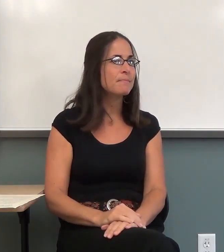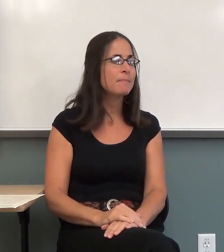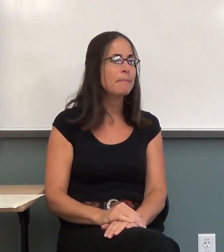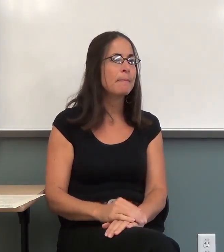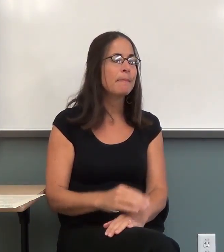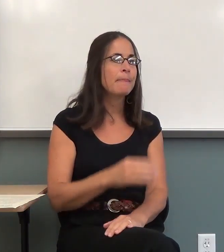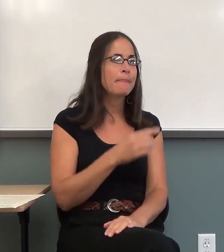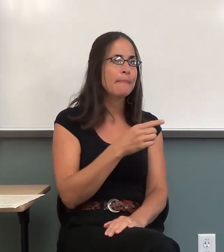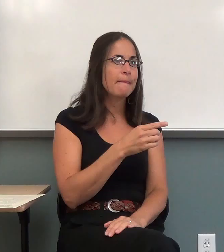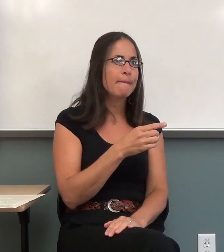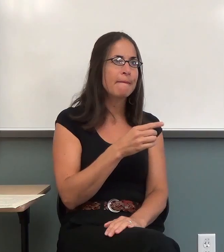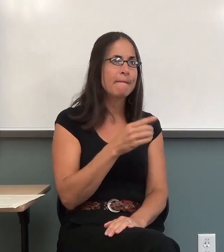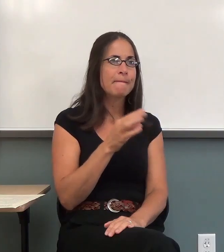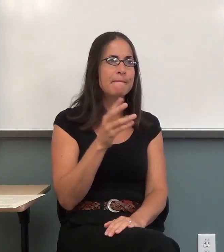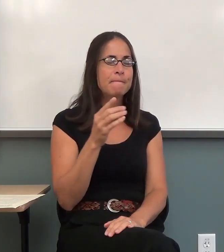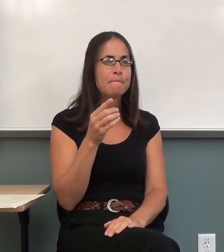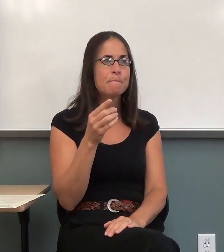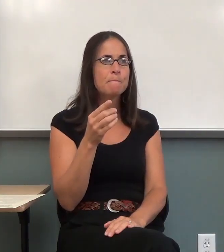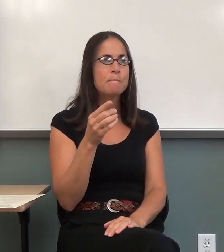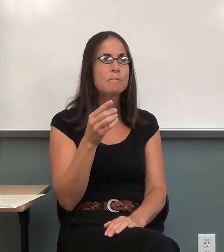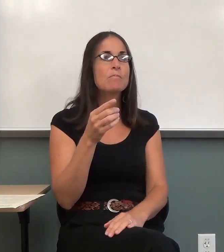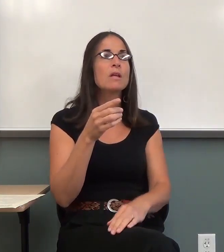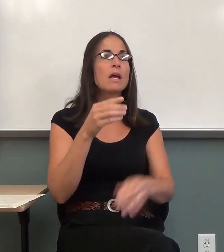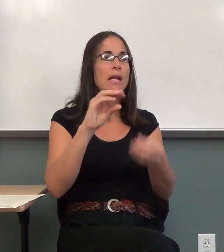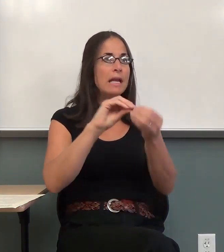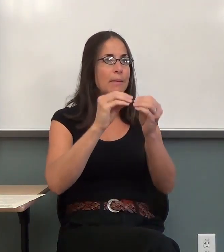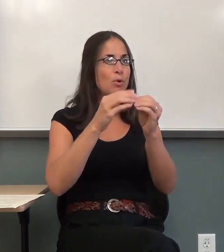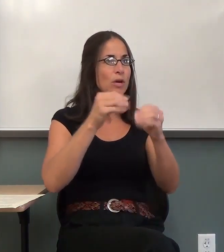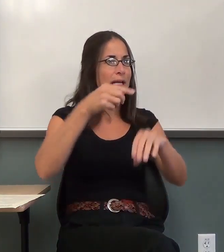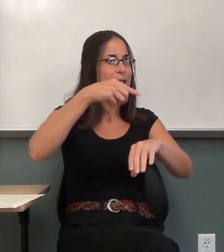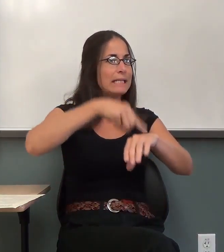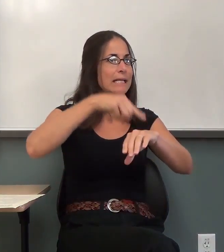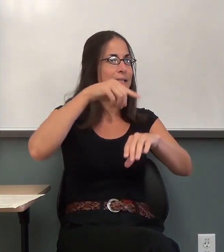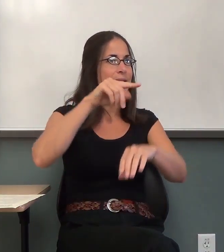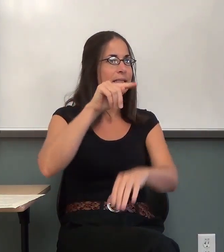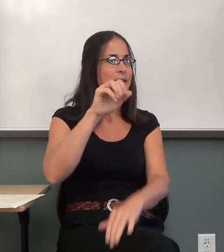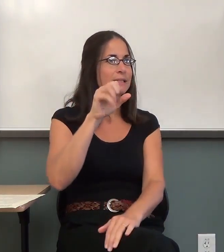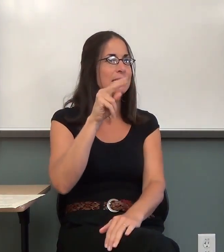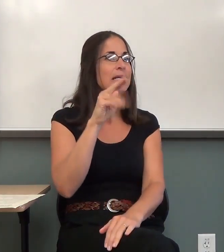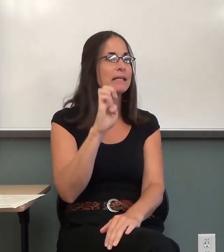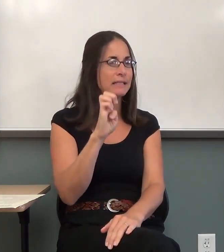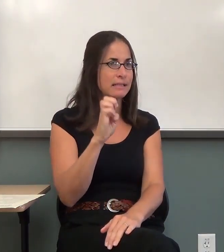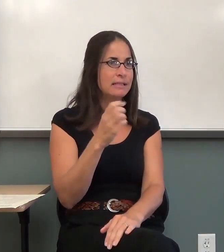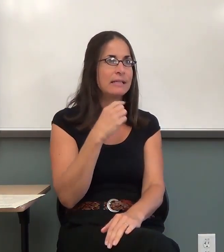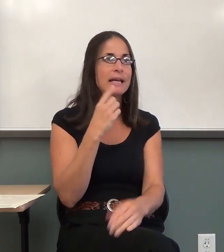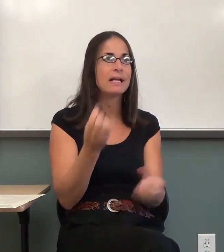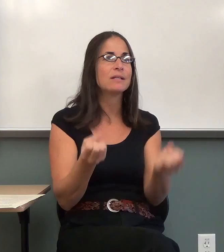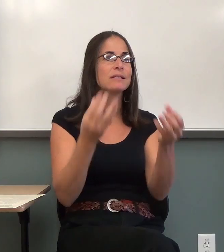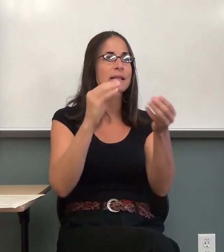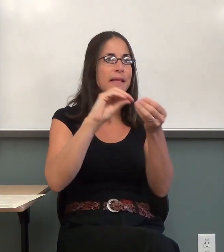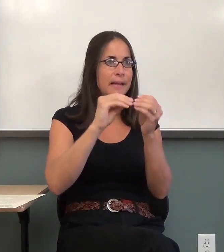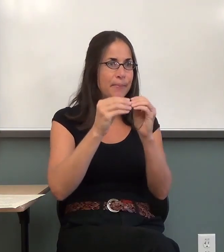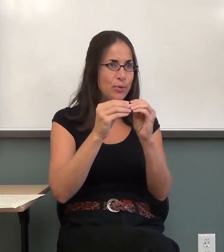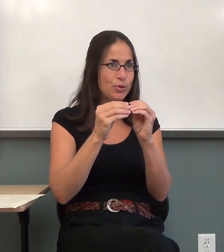tells subject. the number and tense. Here we go. It tells the number, all of these,